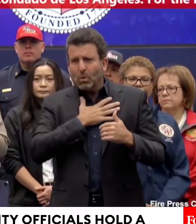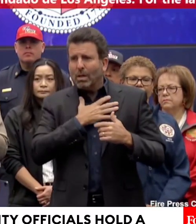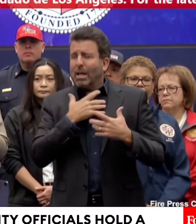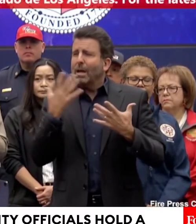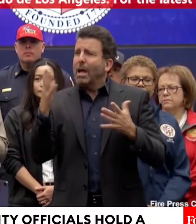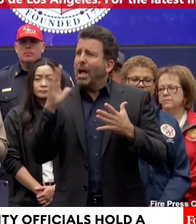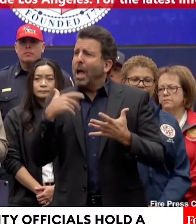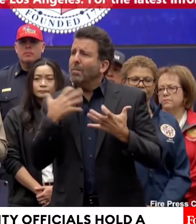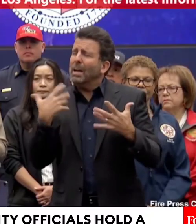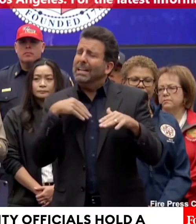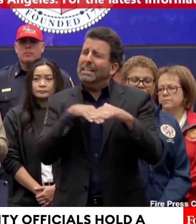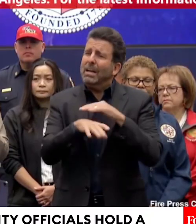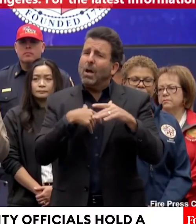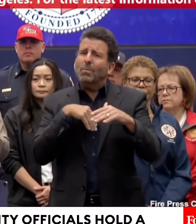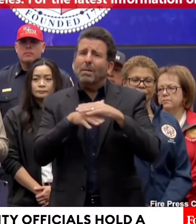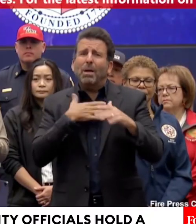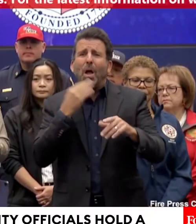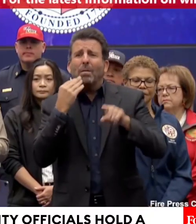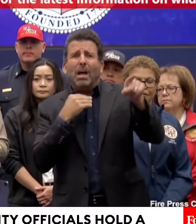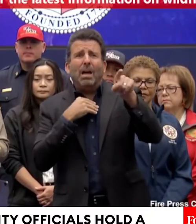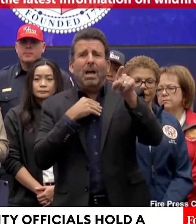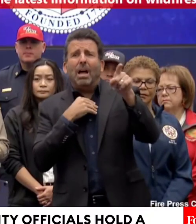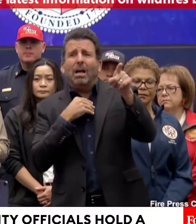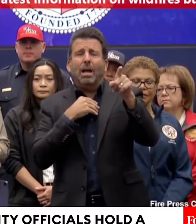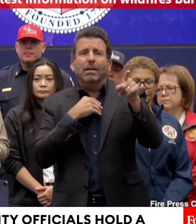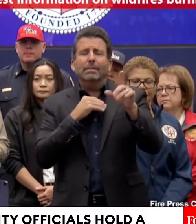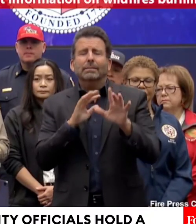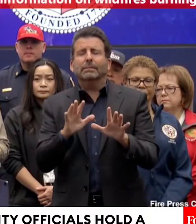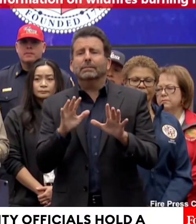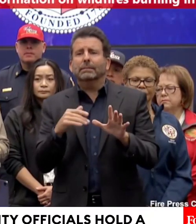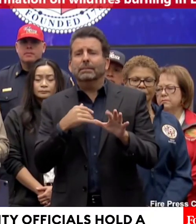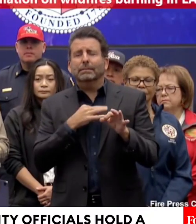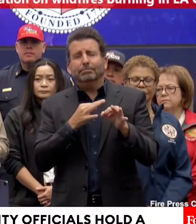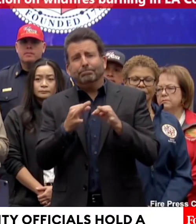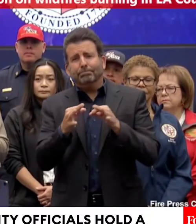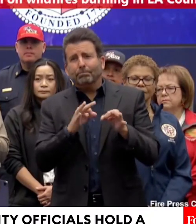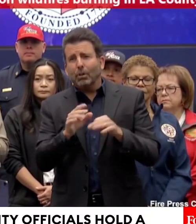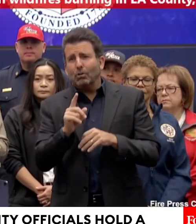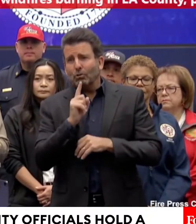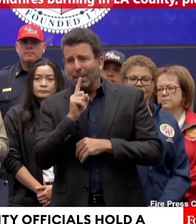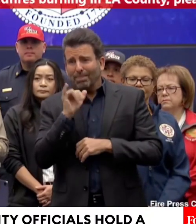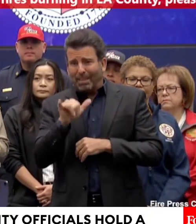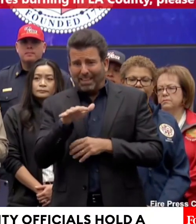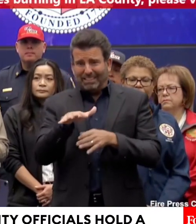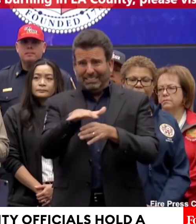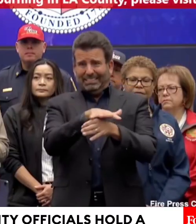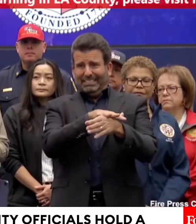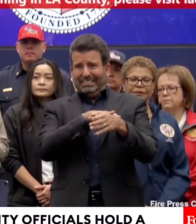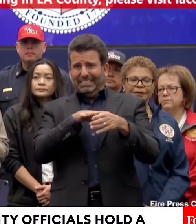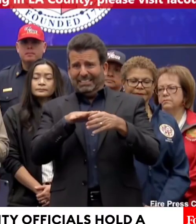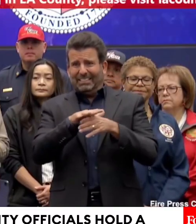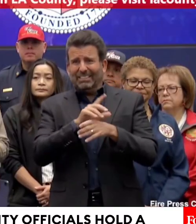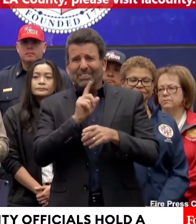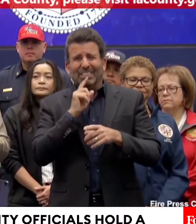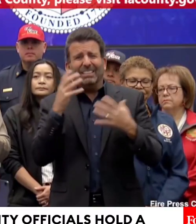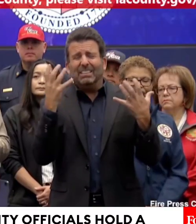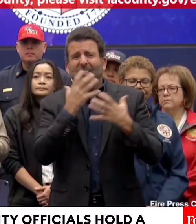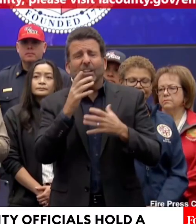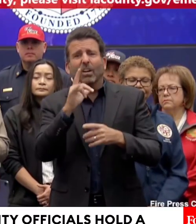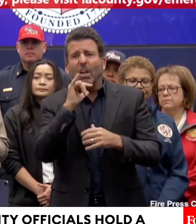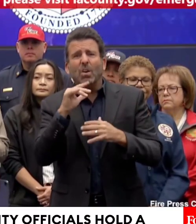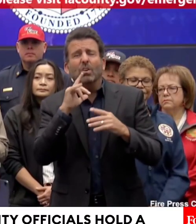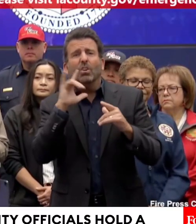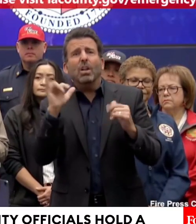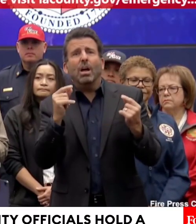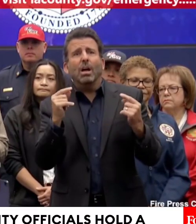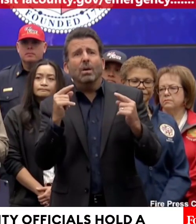So I'm just going to say this. In driving around some of these areas, they literally look like war zones. There are